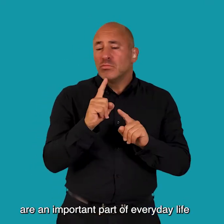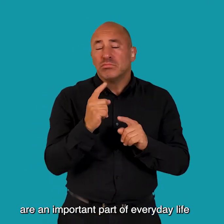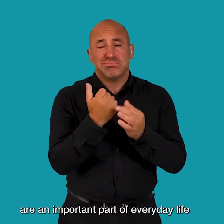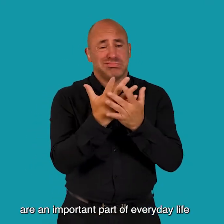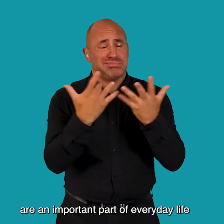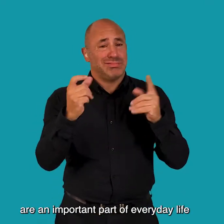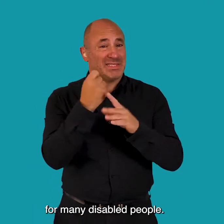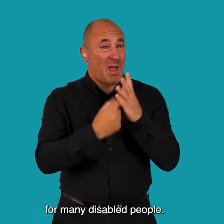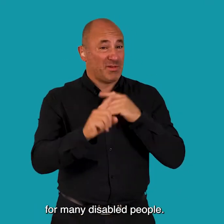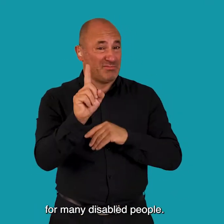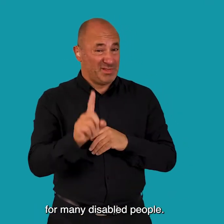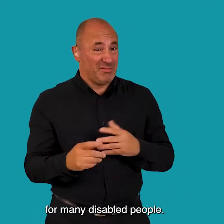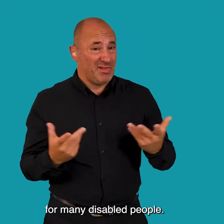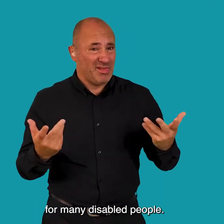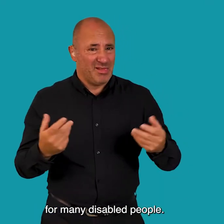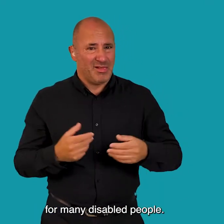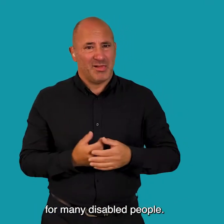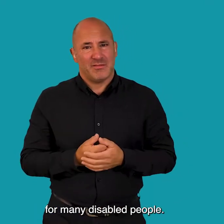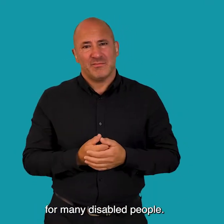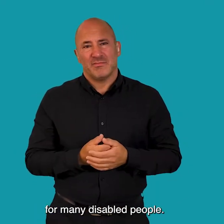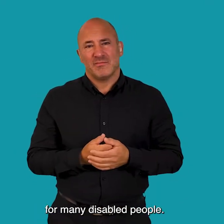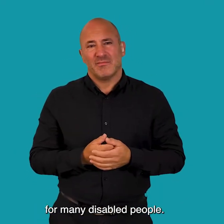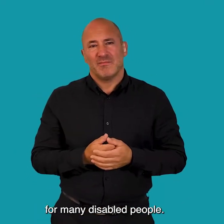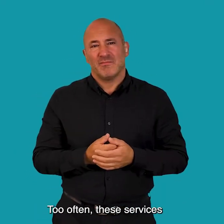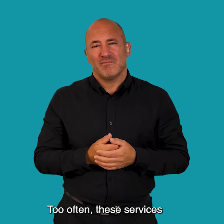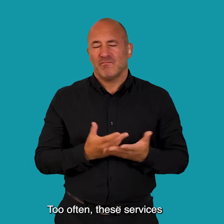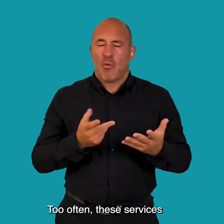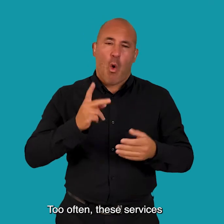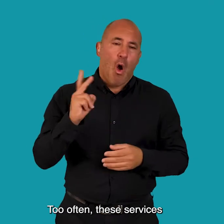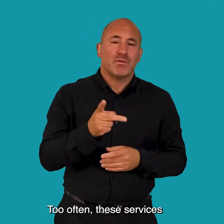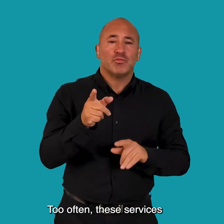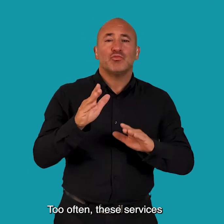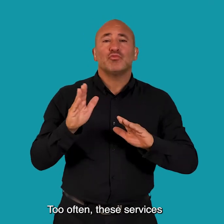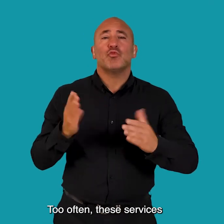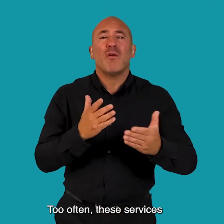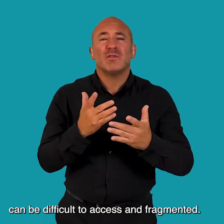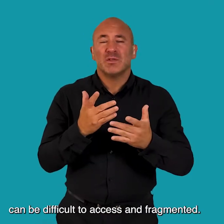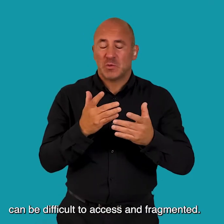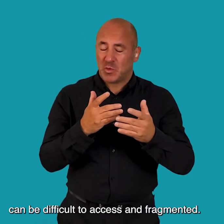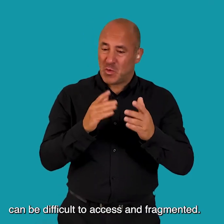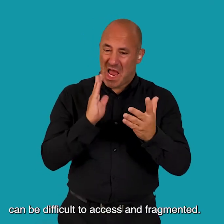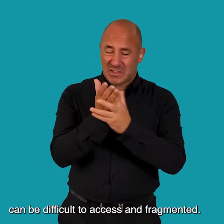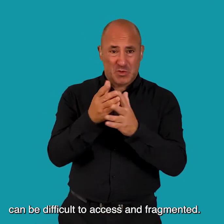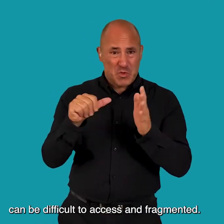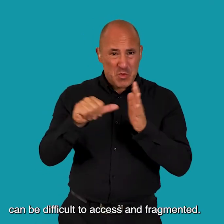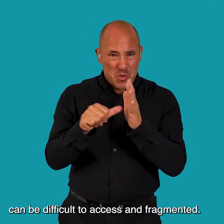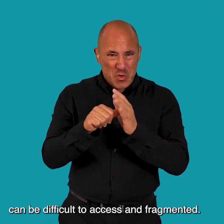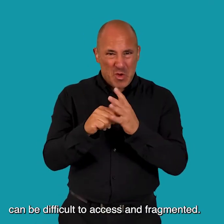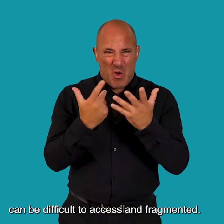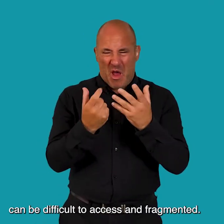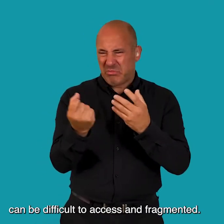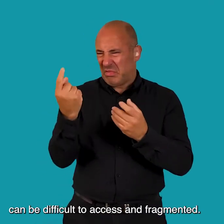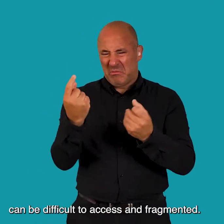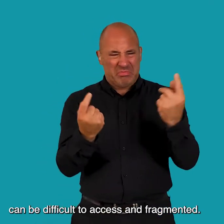everyday life for many disabled people. Too often these services can be difficult to access and